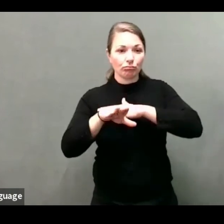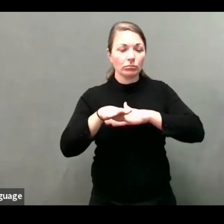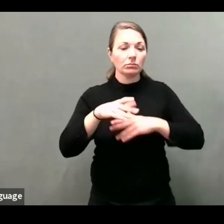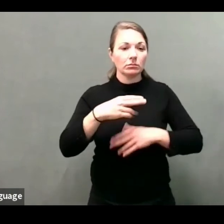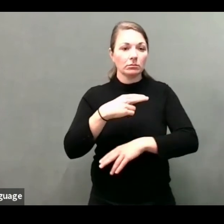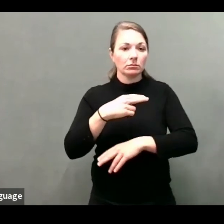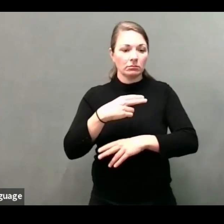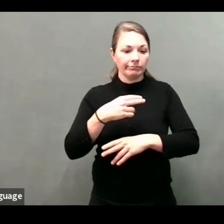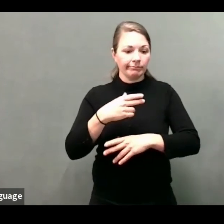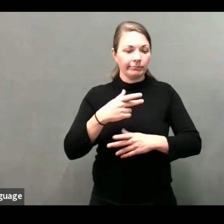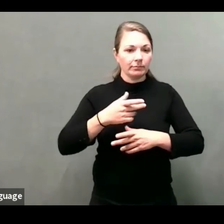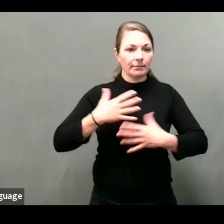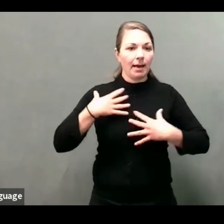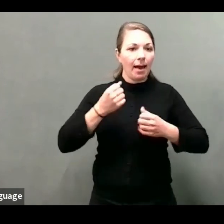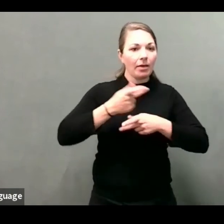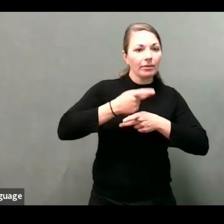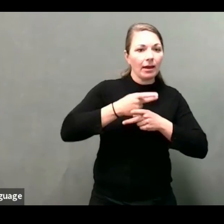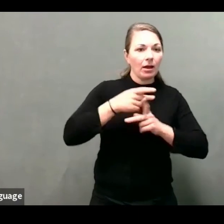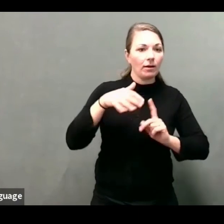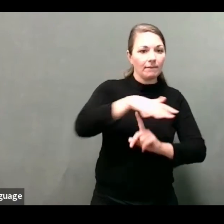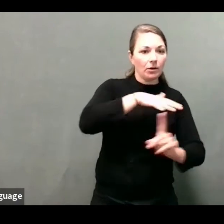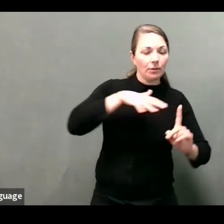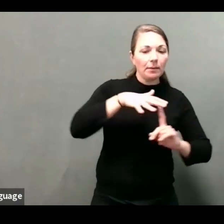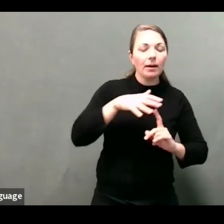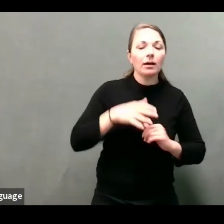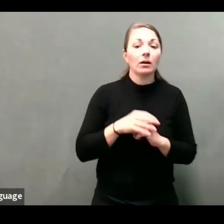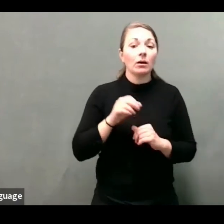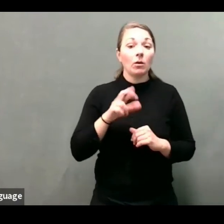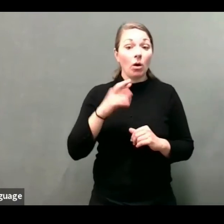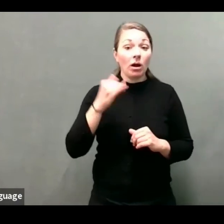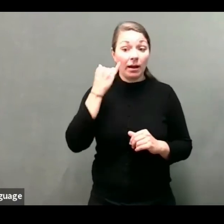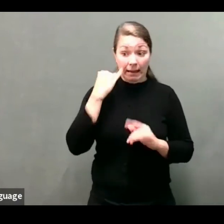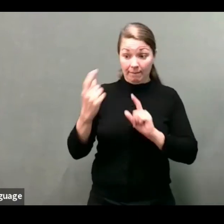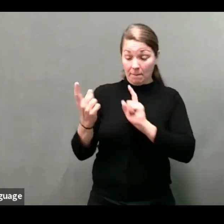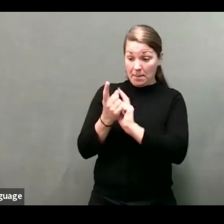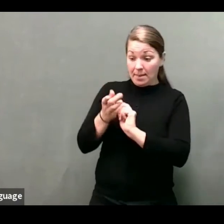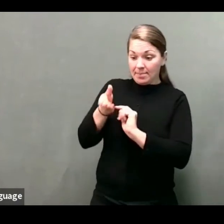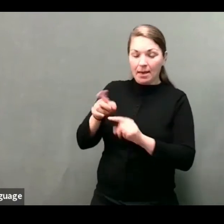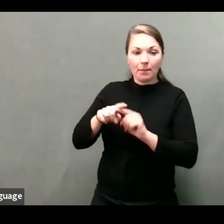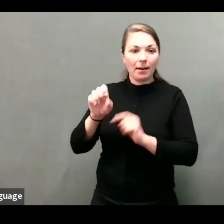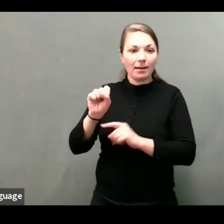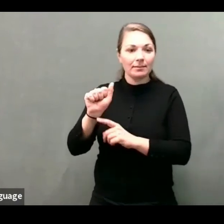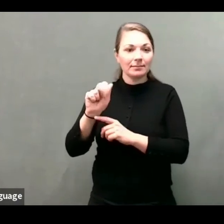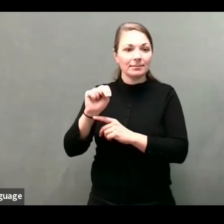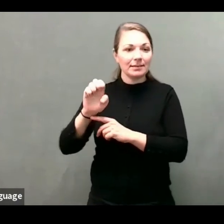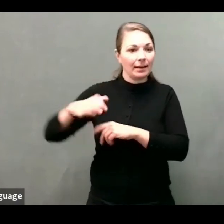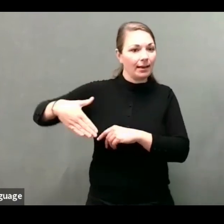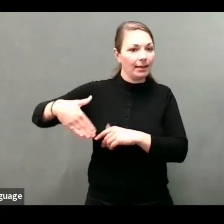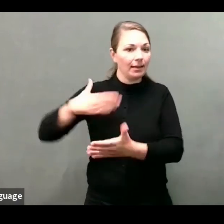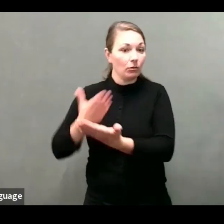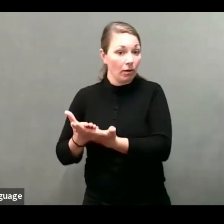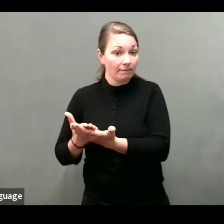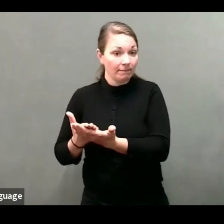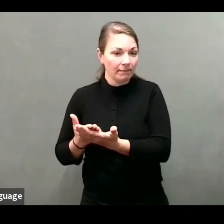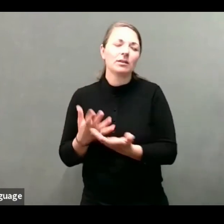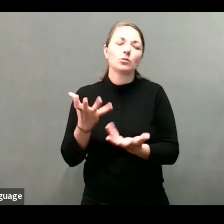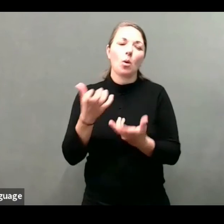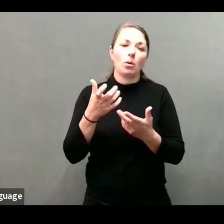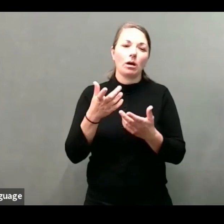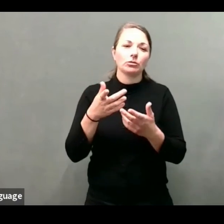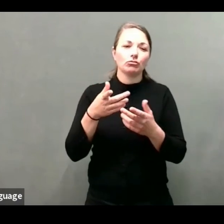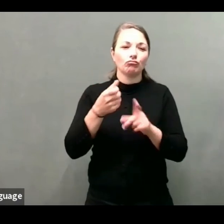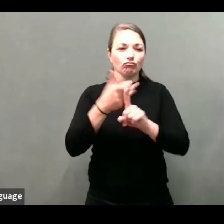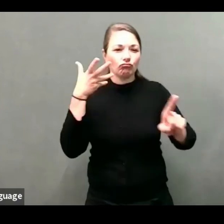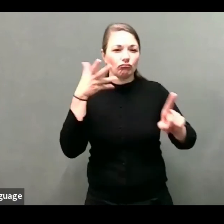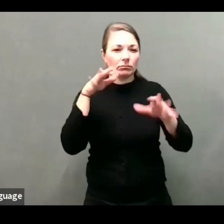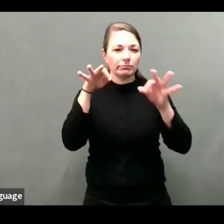you're meeting them in a healthcare context, but the SANE hasn't arrived yet. And so I just want to touch on a few different aspects here. First